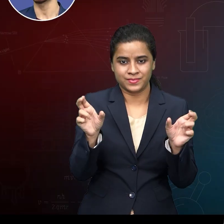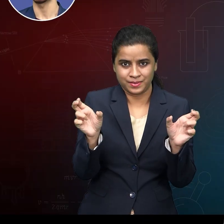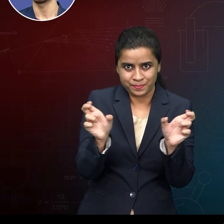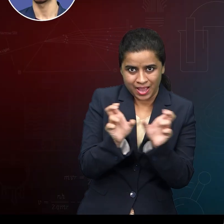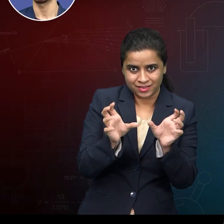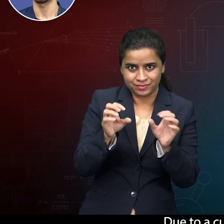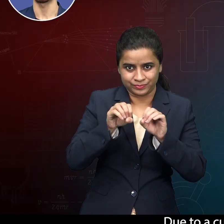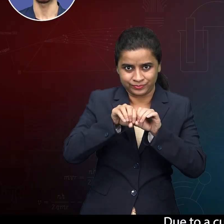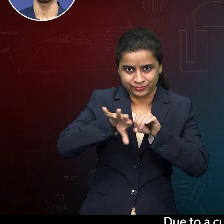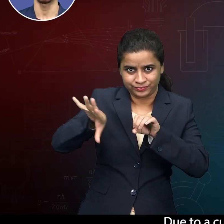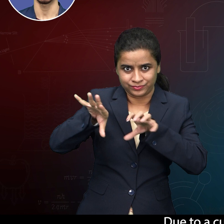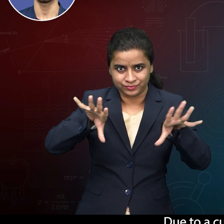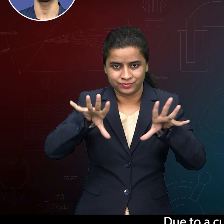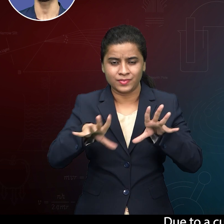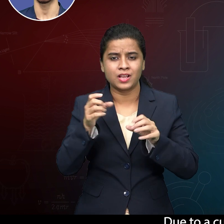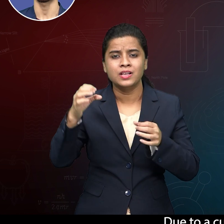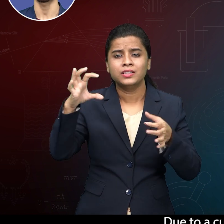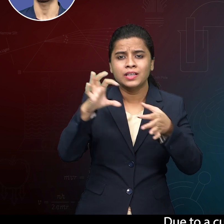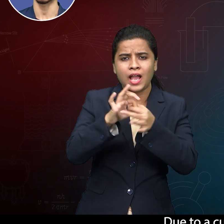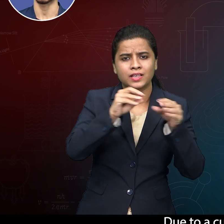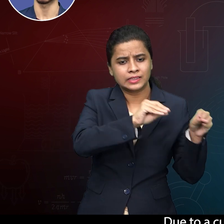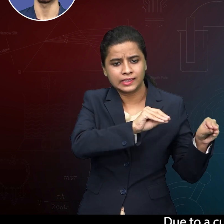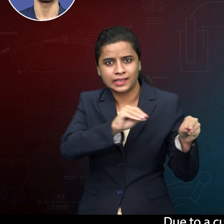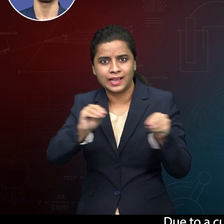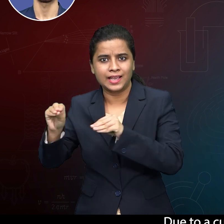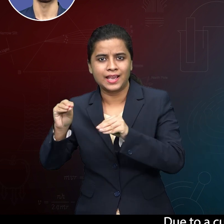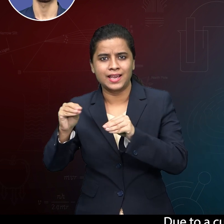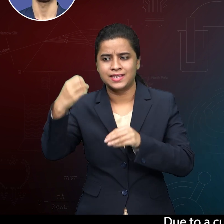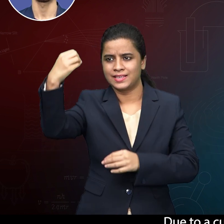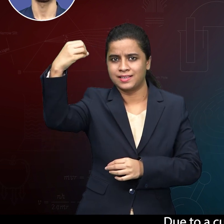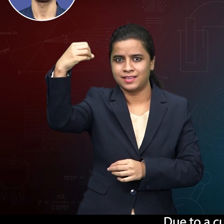Magnetic field due to a current carrying conductor.